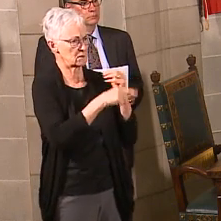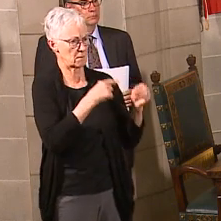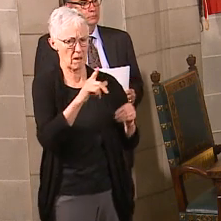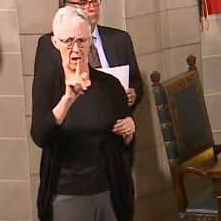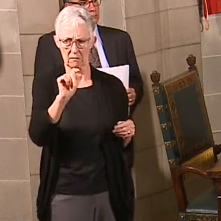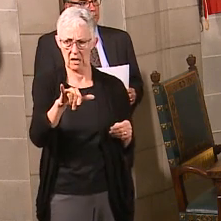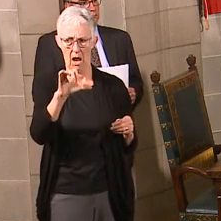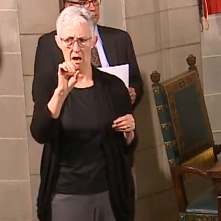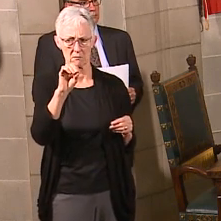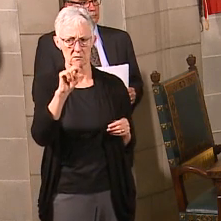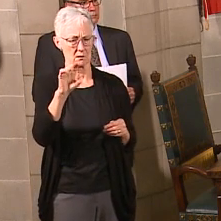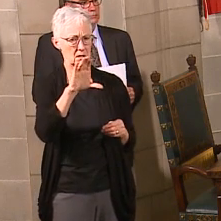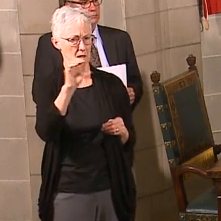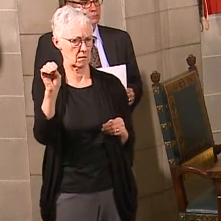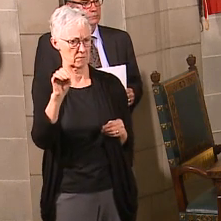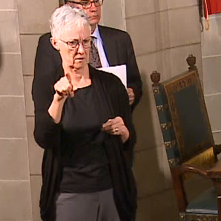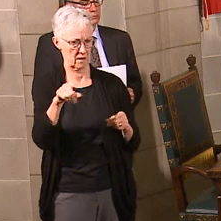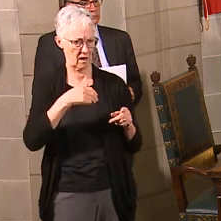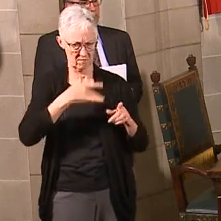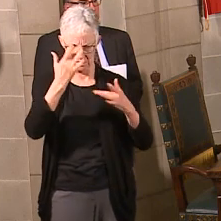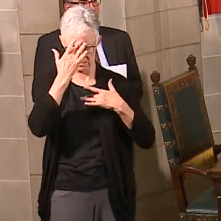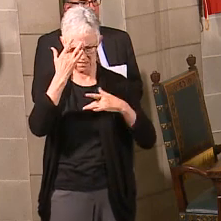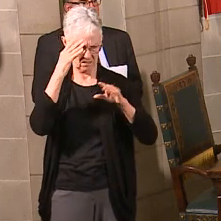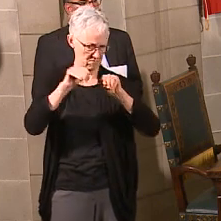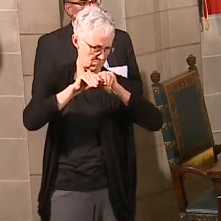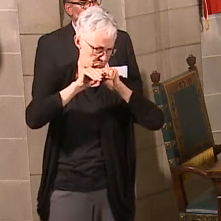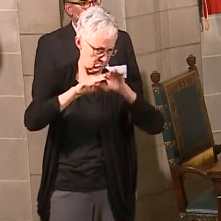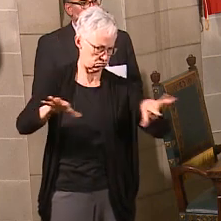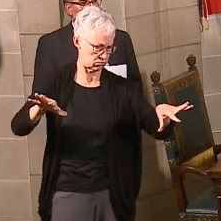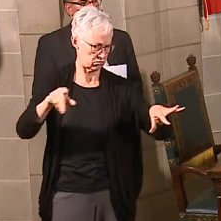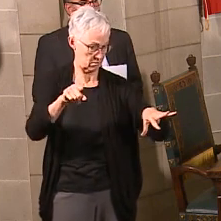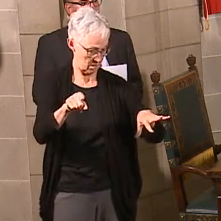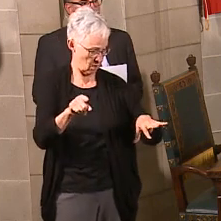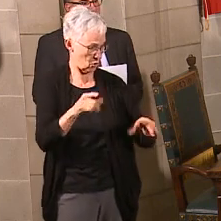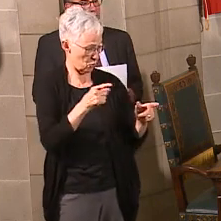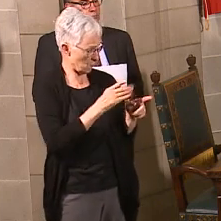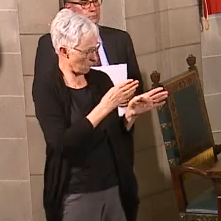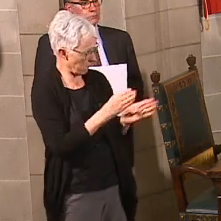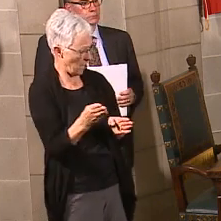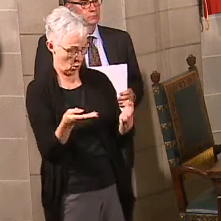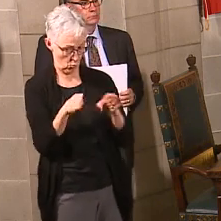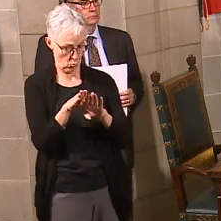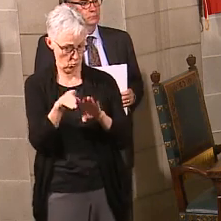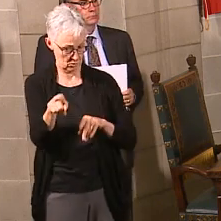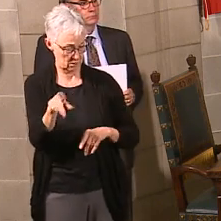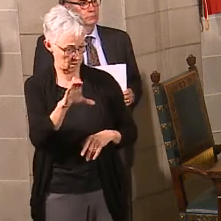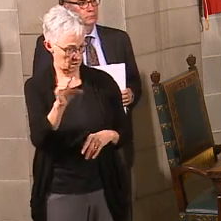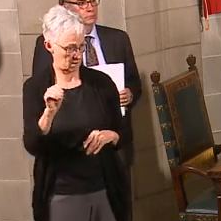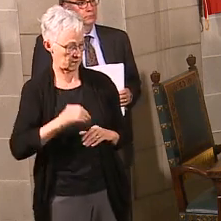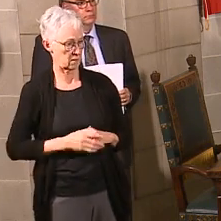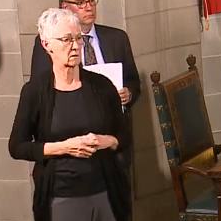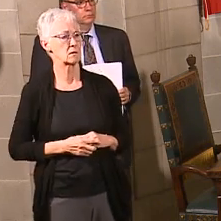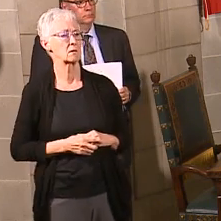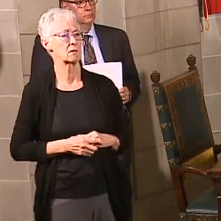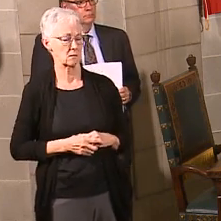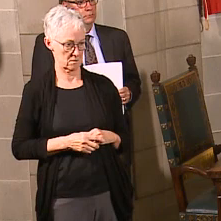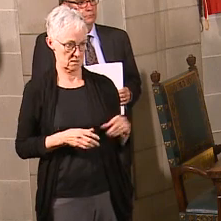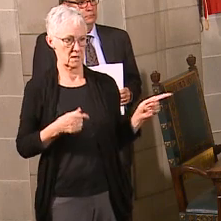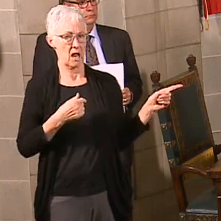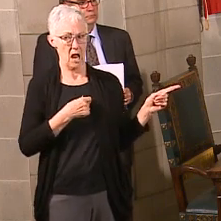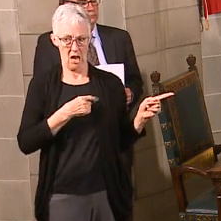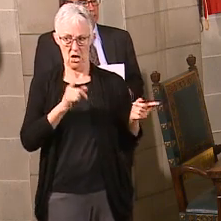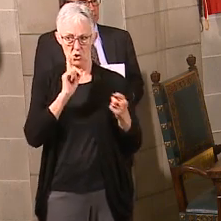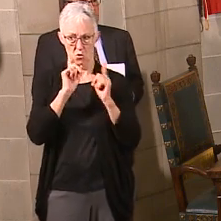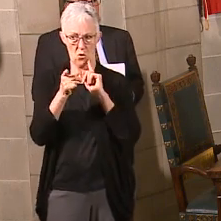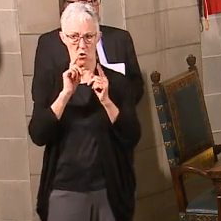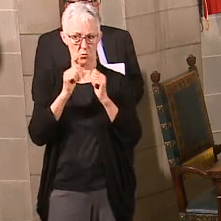working with Tyson on it? Does he have a plan to forcing the plant to close, especially if more cases are confirmed? So yes, we have been working with Tyson. In fact, I spoke with Steve